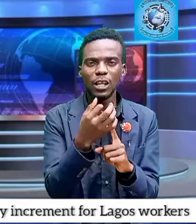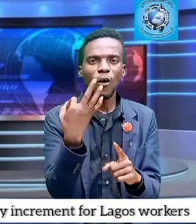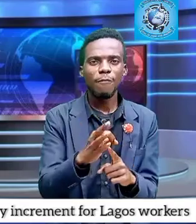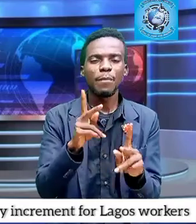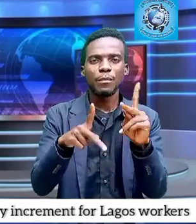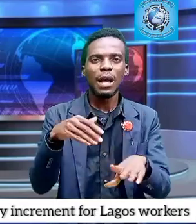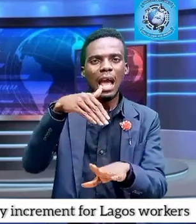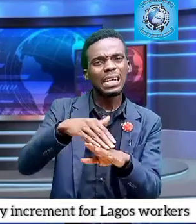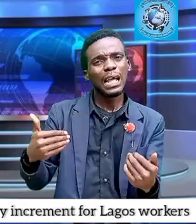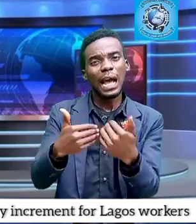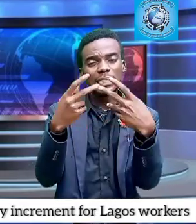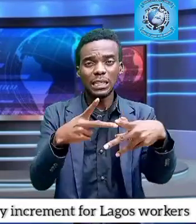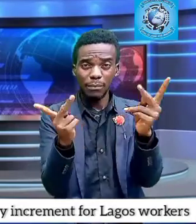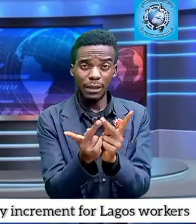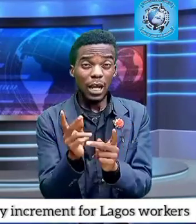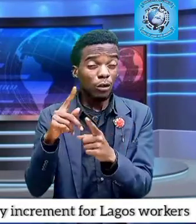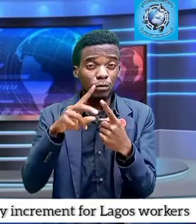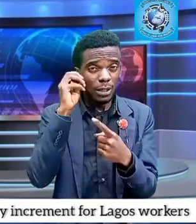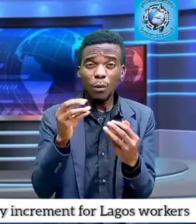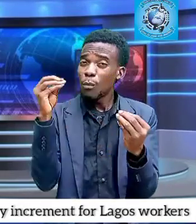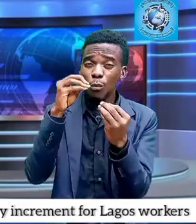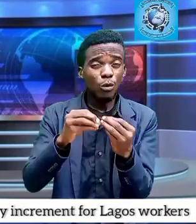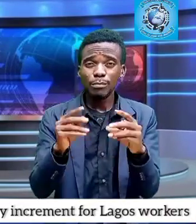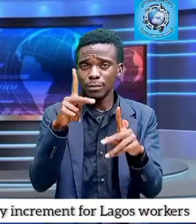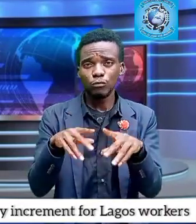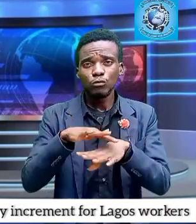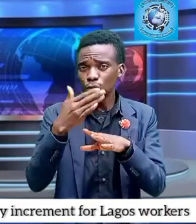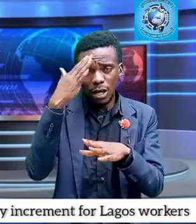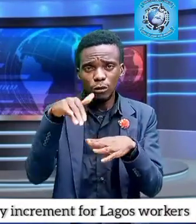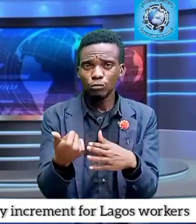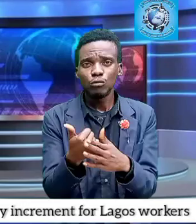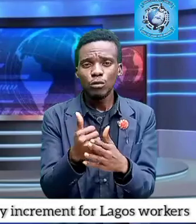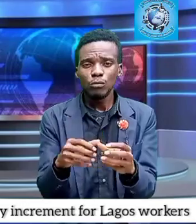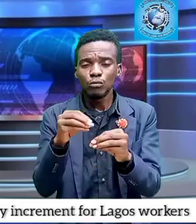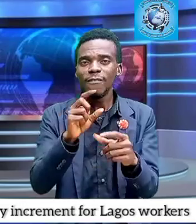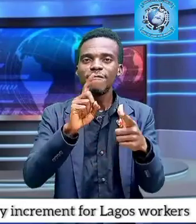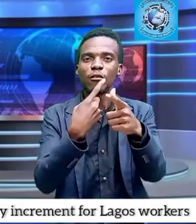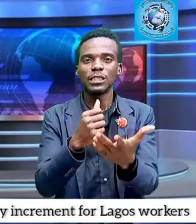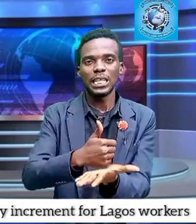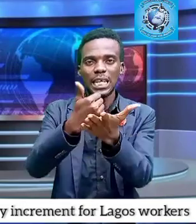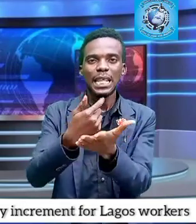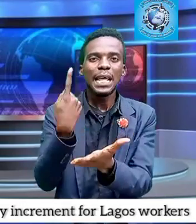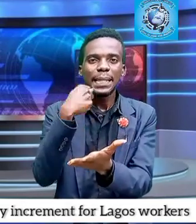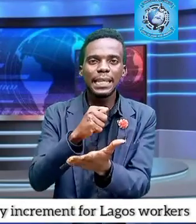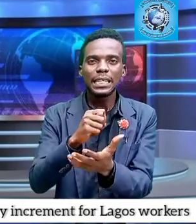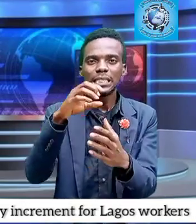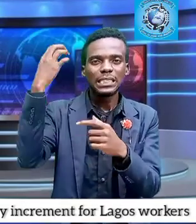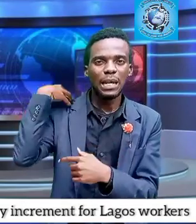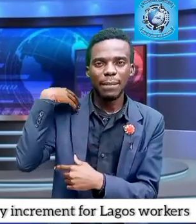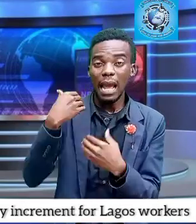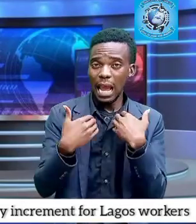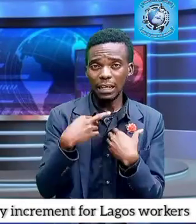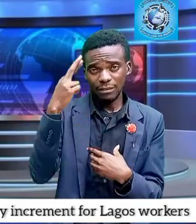most recruiters don't know how to apply first aid. The SIAN chairman, however, had reasons for the state